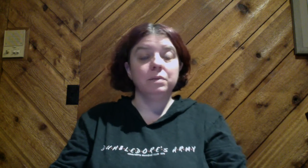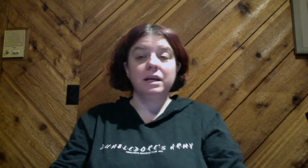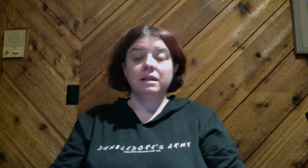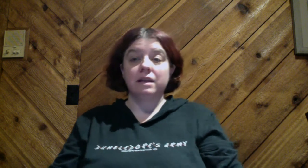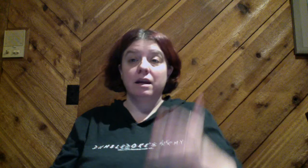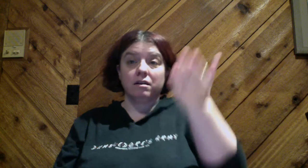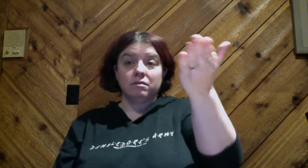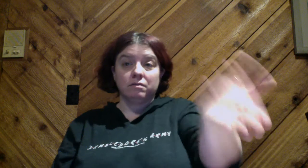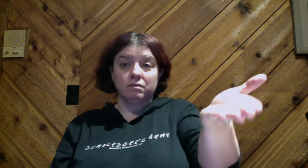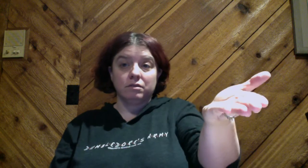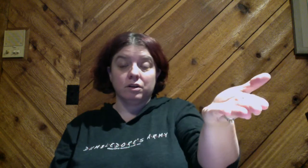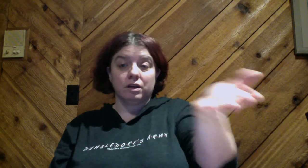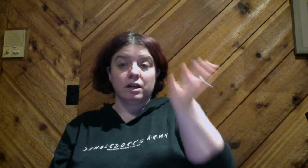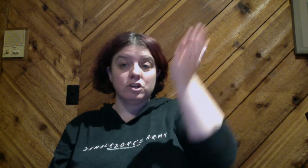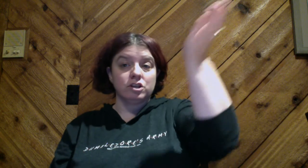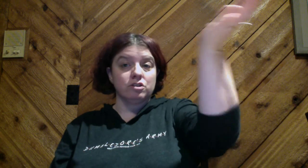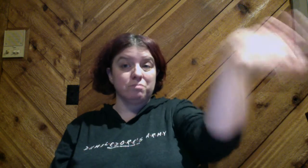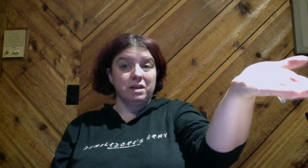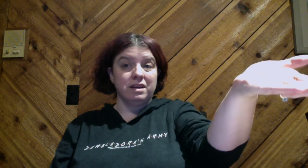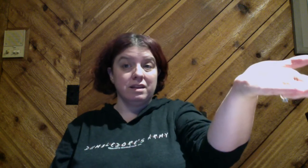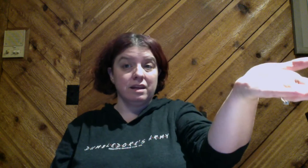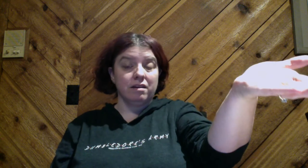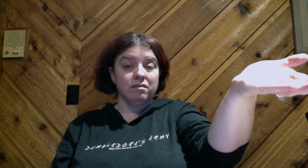Being there, you're going to kind of gesture to being there.